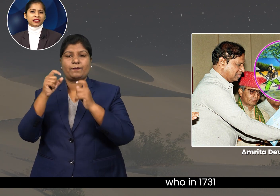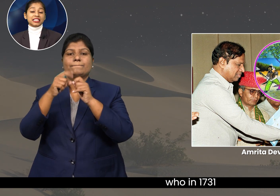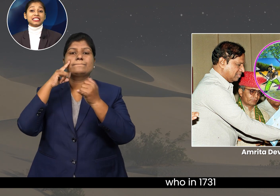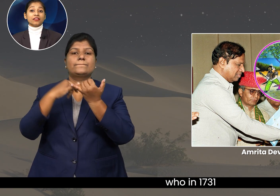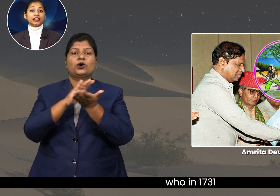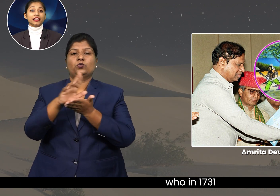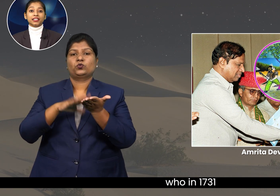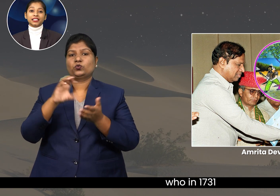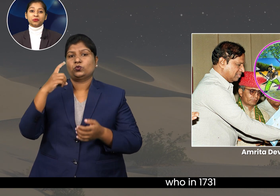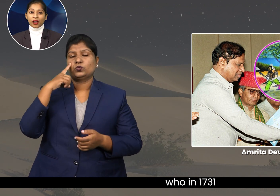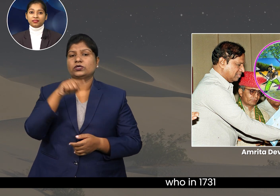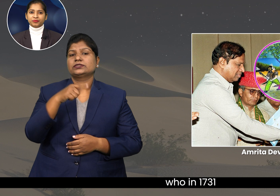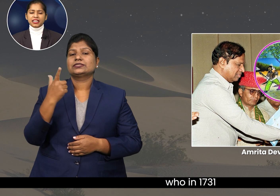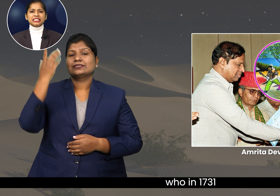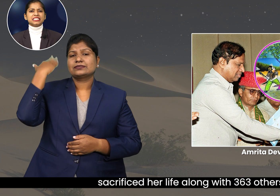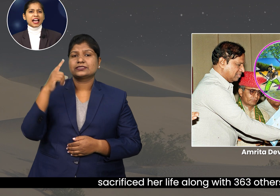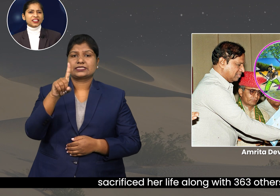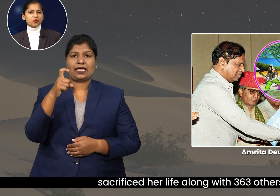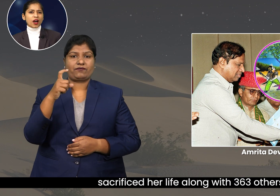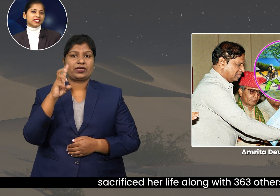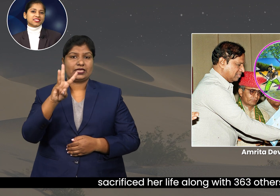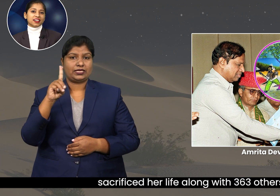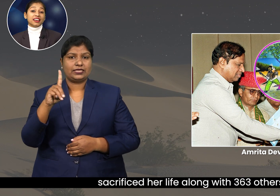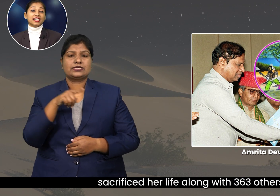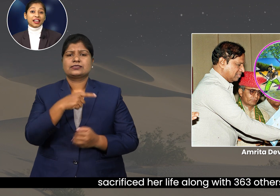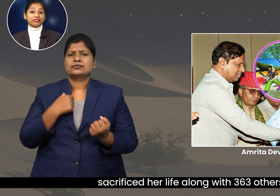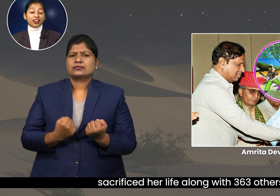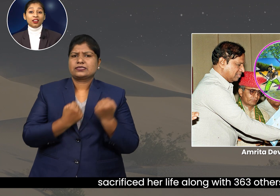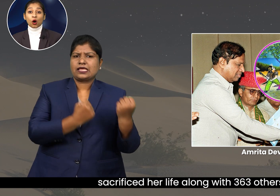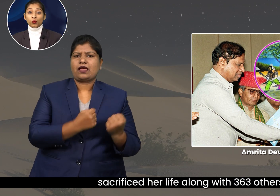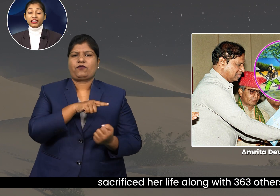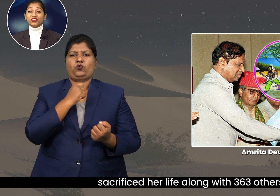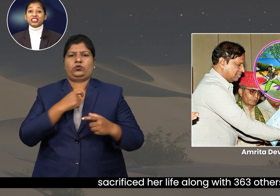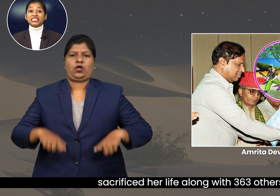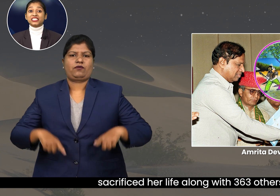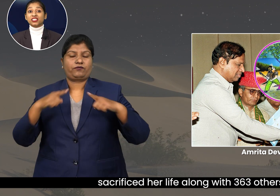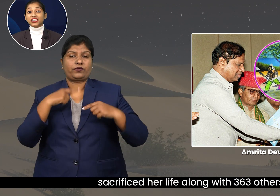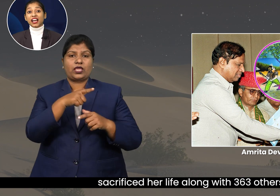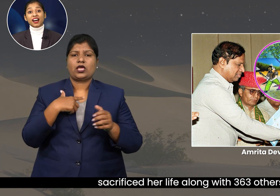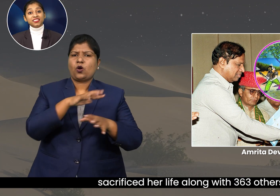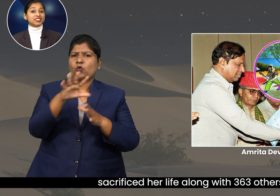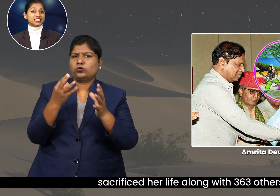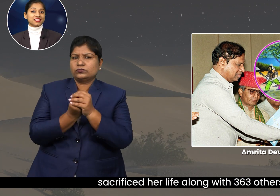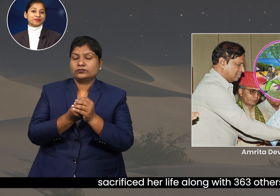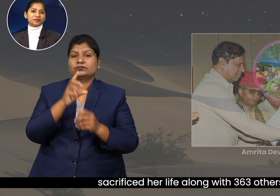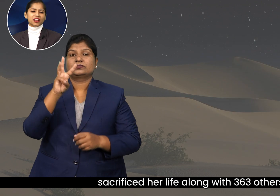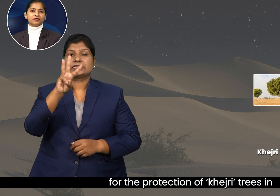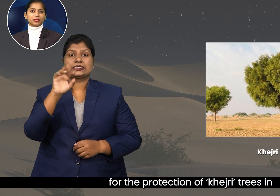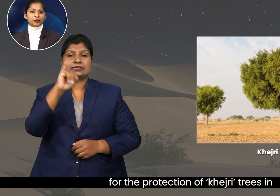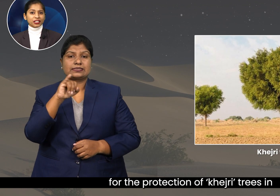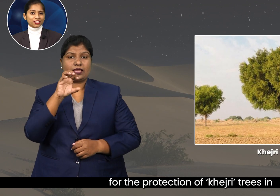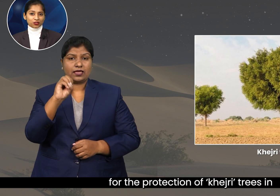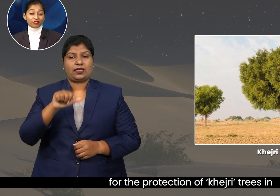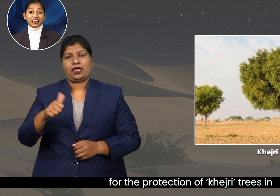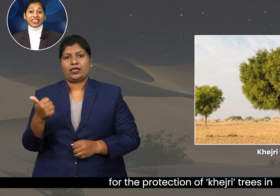who in 1731 sacrificed her life along with 363 others for